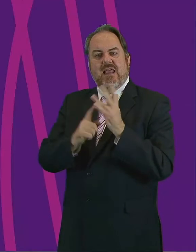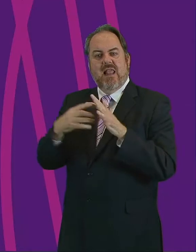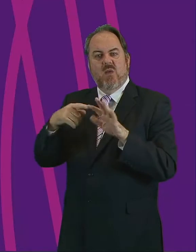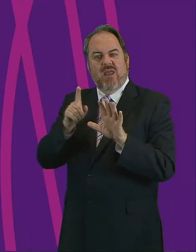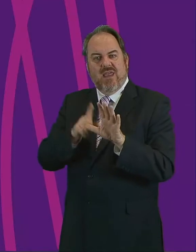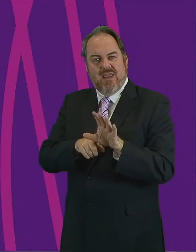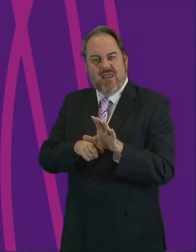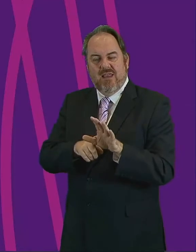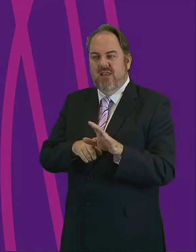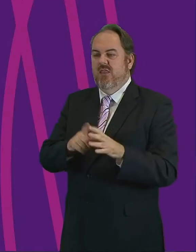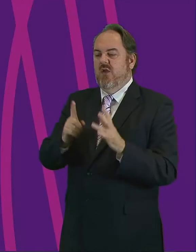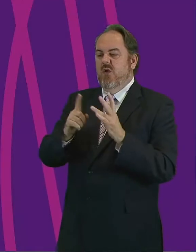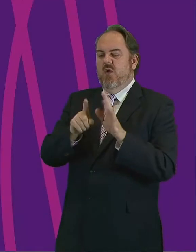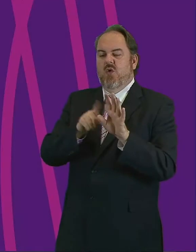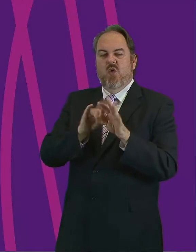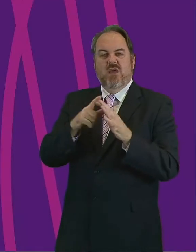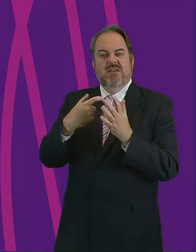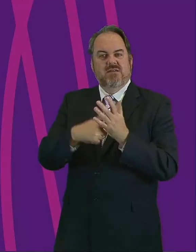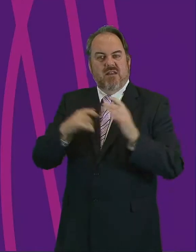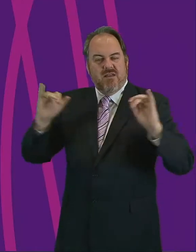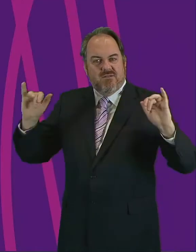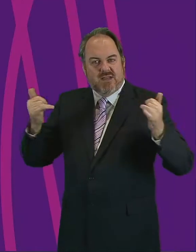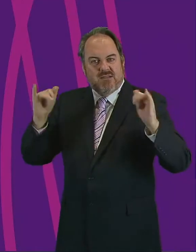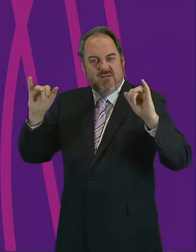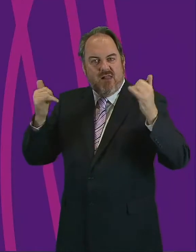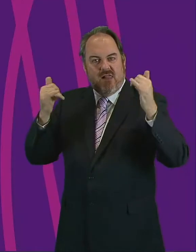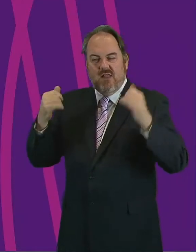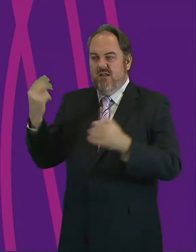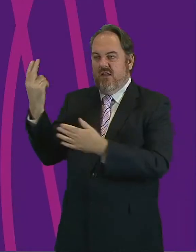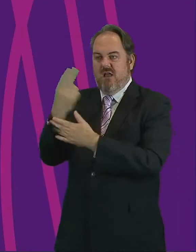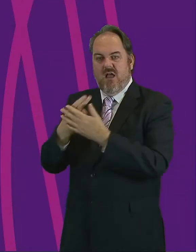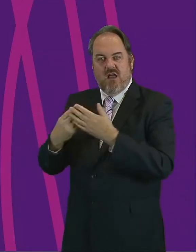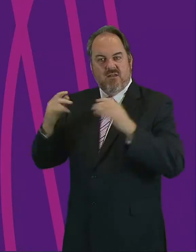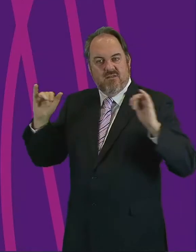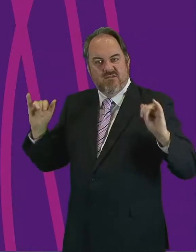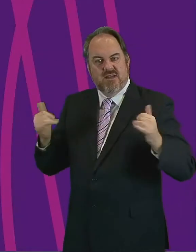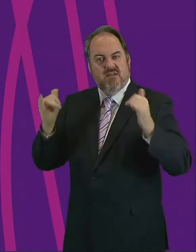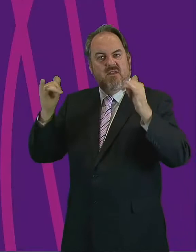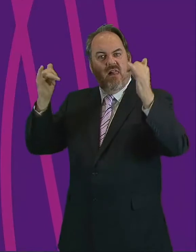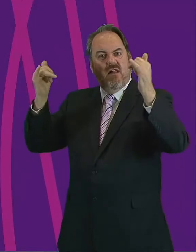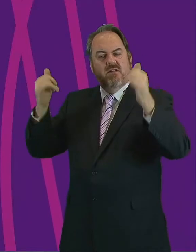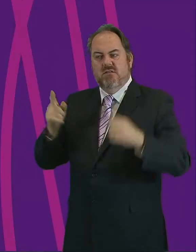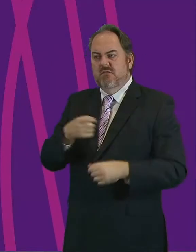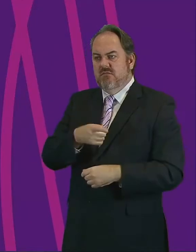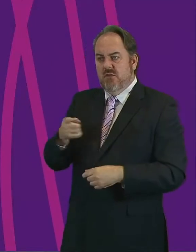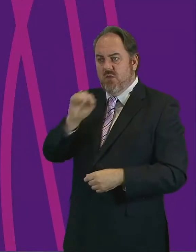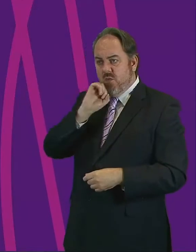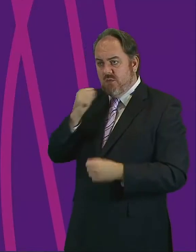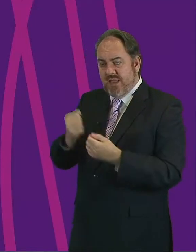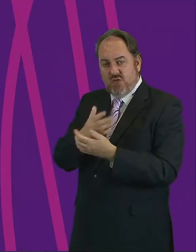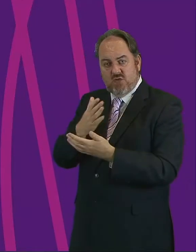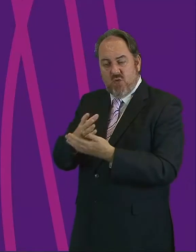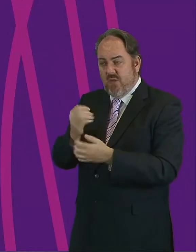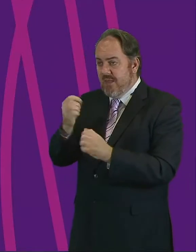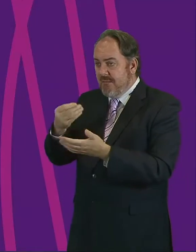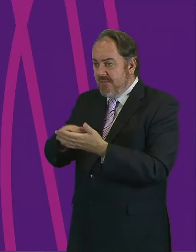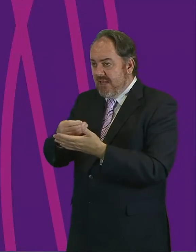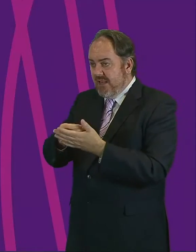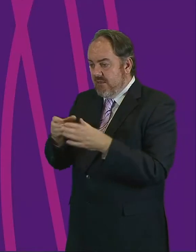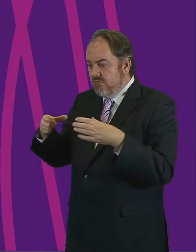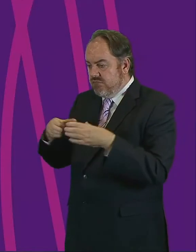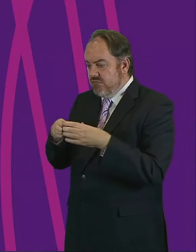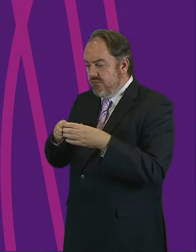Oyster Festival and Kirkcudbright Arts Festivals, and whether she will provide assurances that any money ring-fenced for